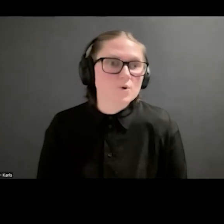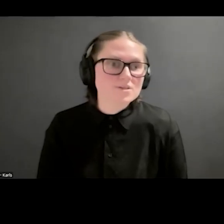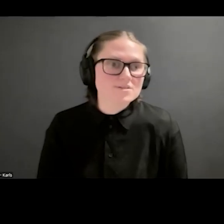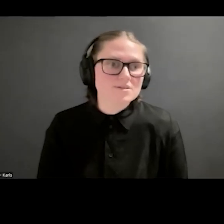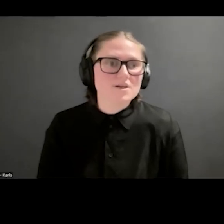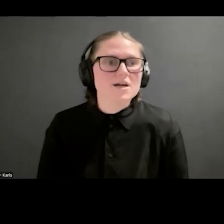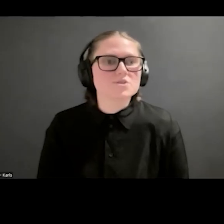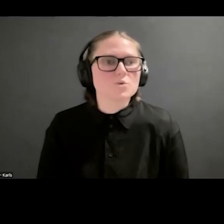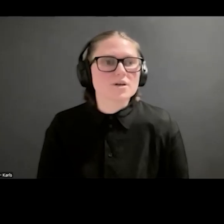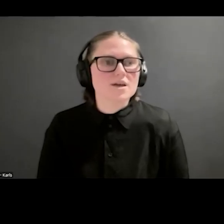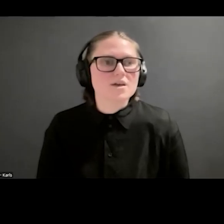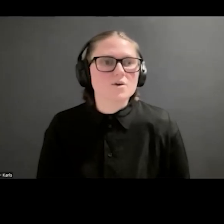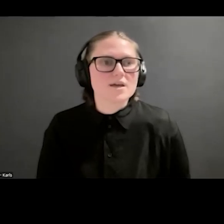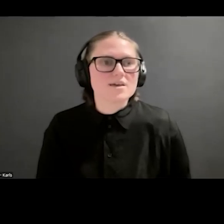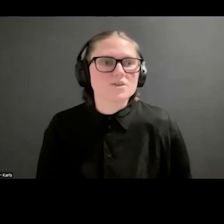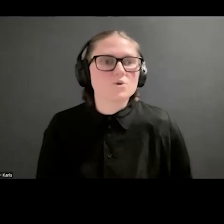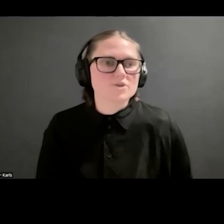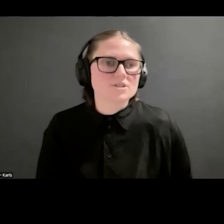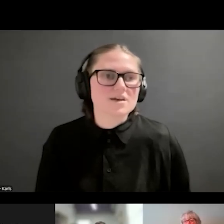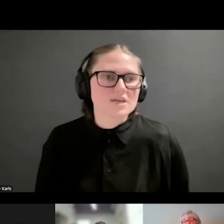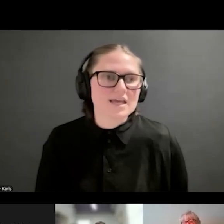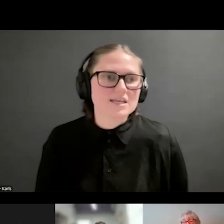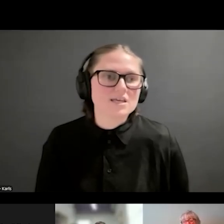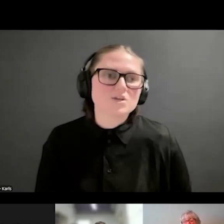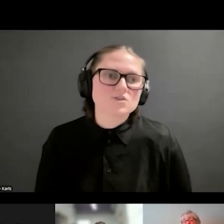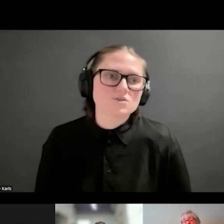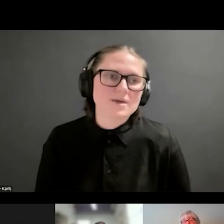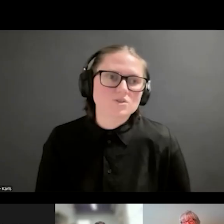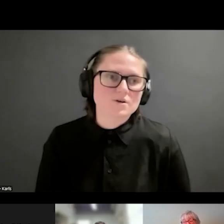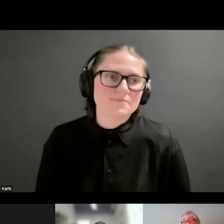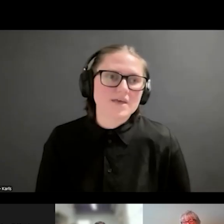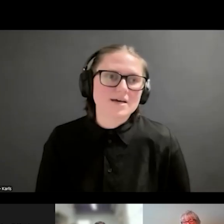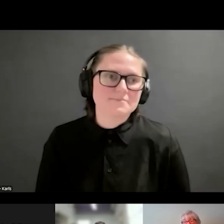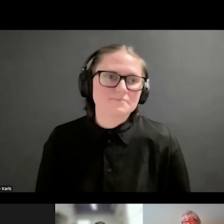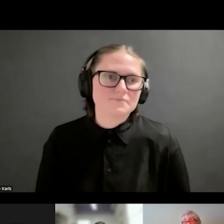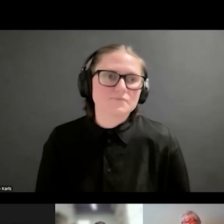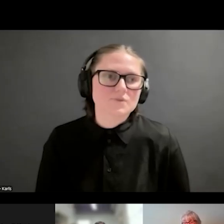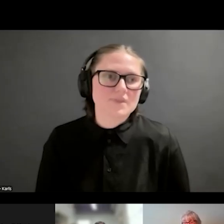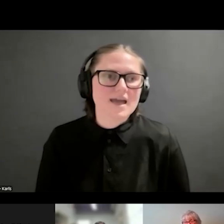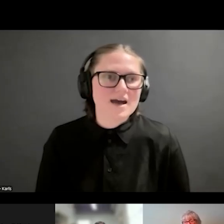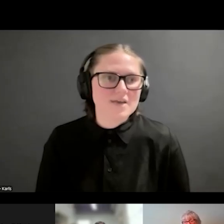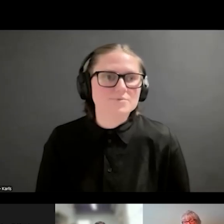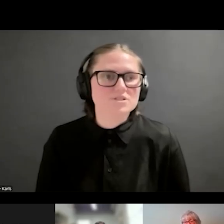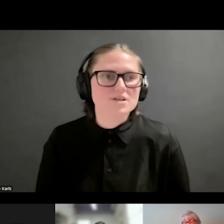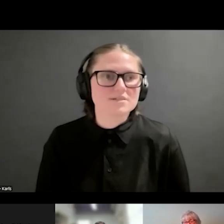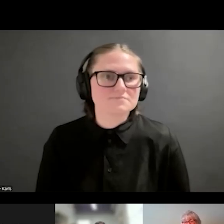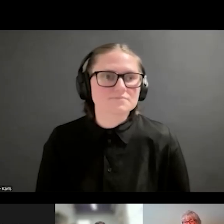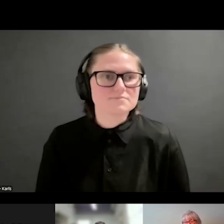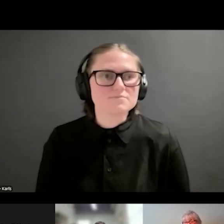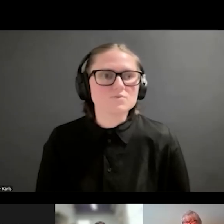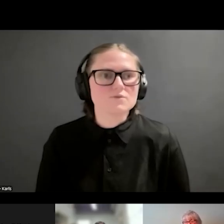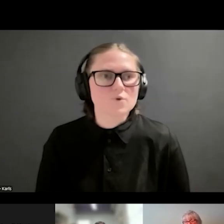for sports. I'm still working with the University of Connecticut to make sure that they have captions